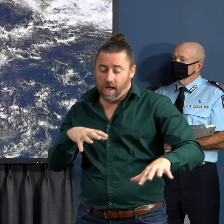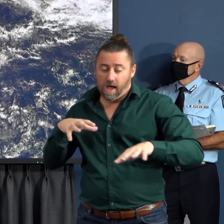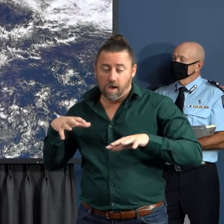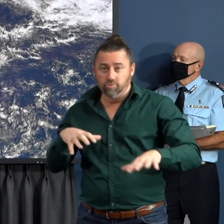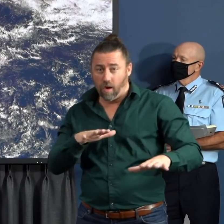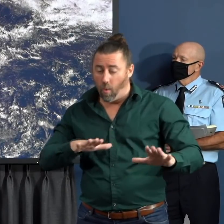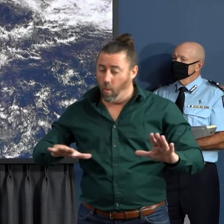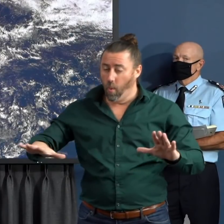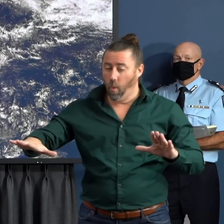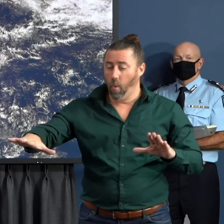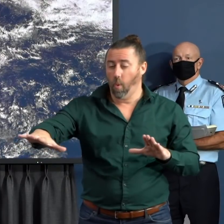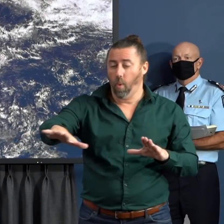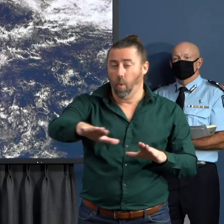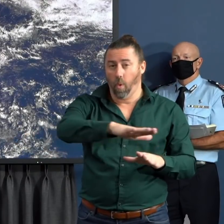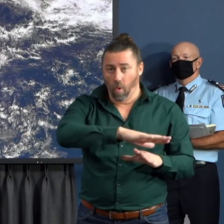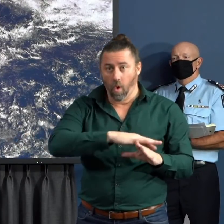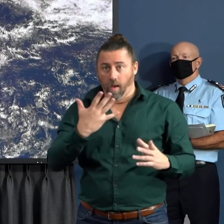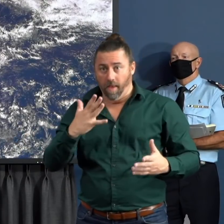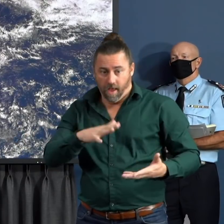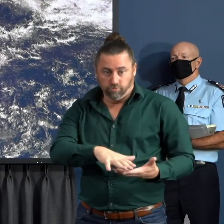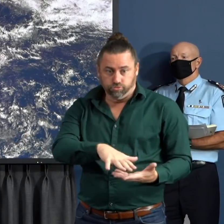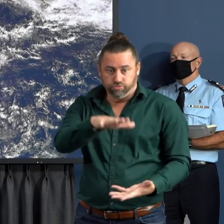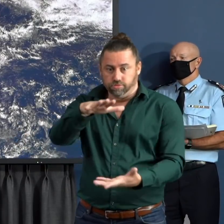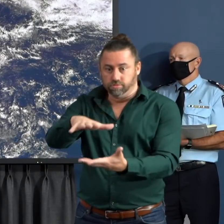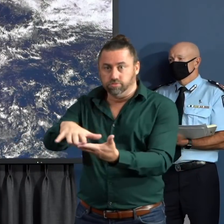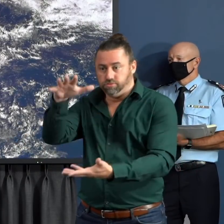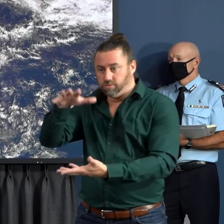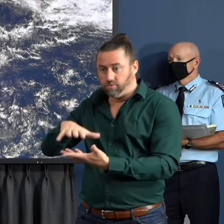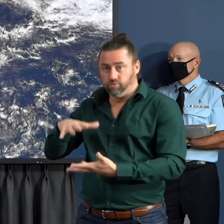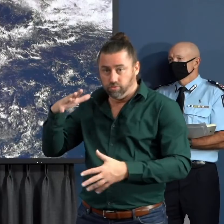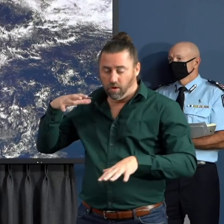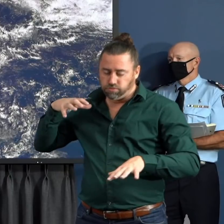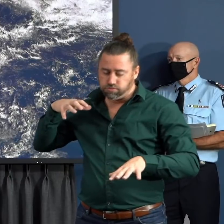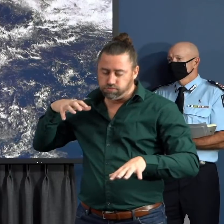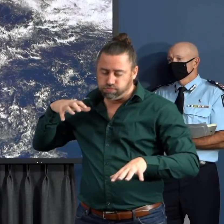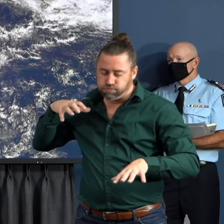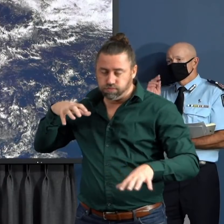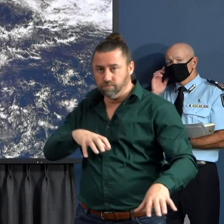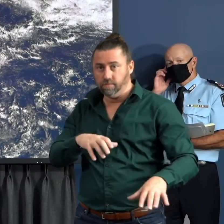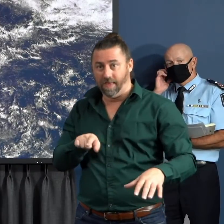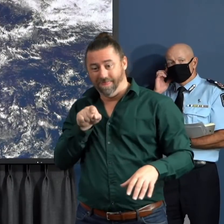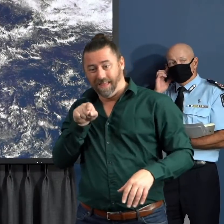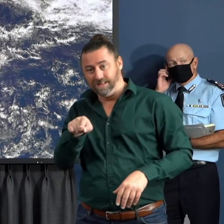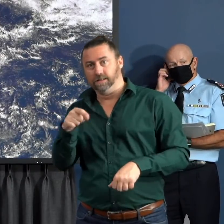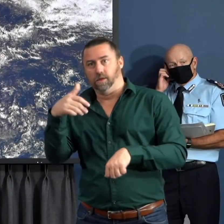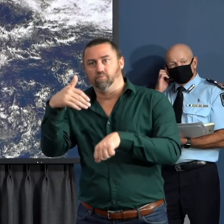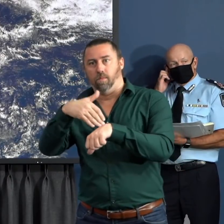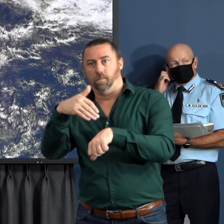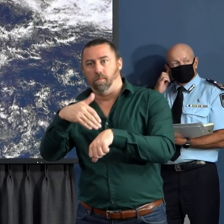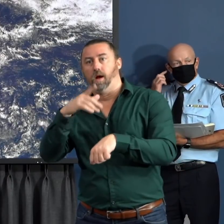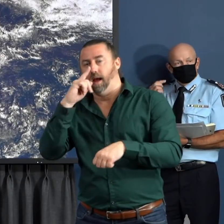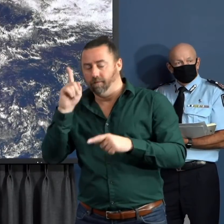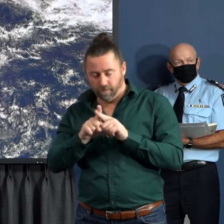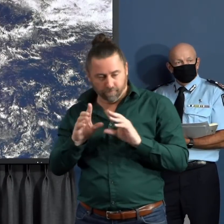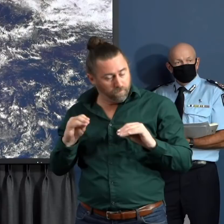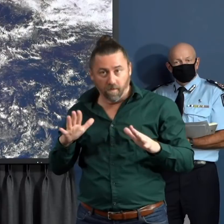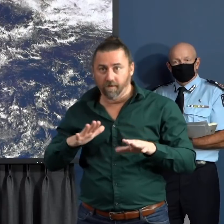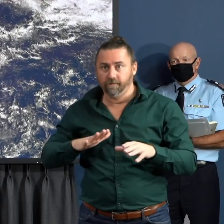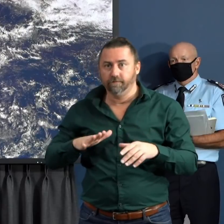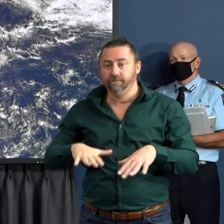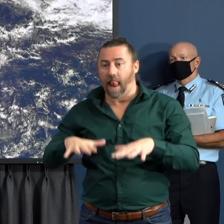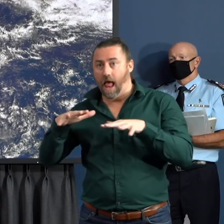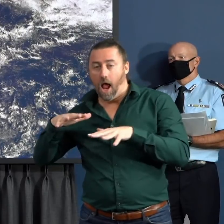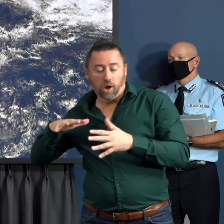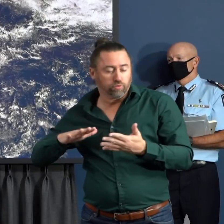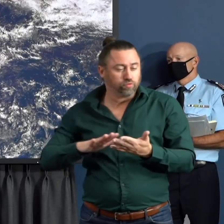really high rainfall totals and some really intense rainfall. And it's that intense rainfall that can lead to flash flooding, especially